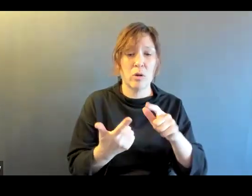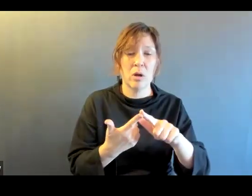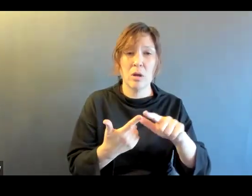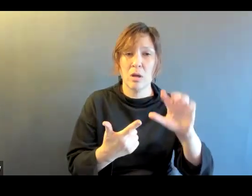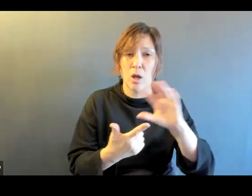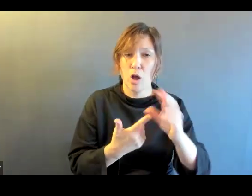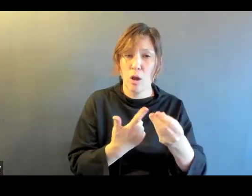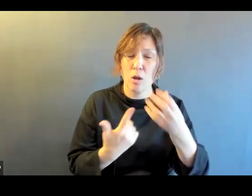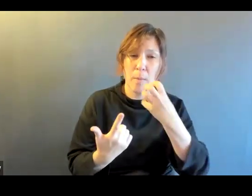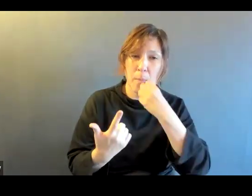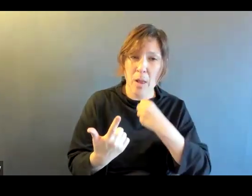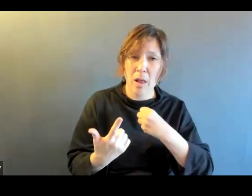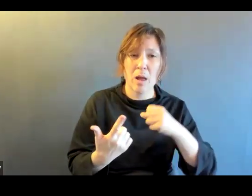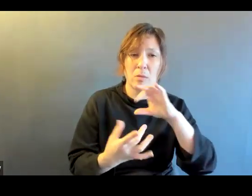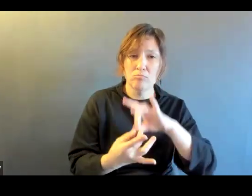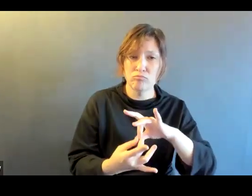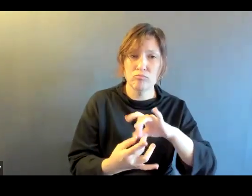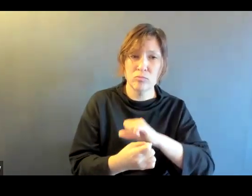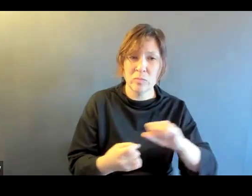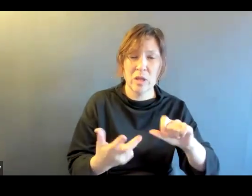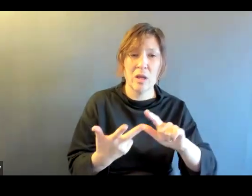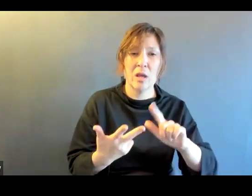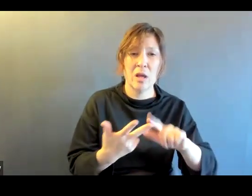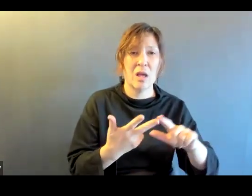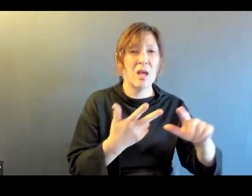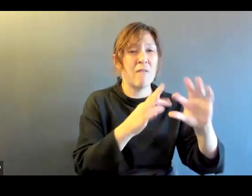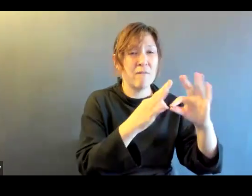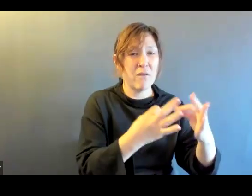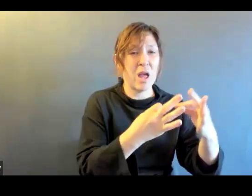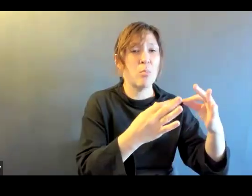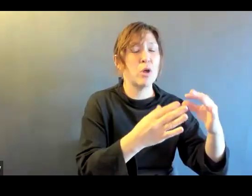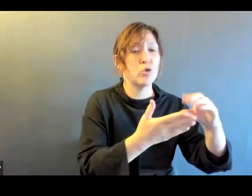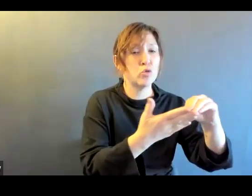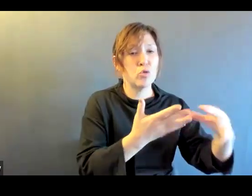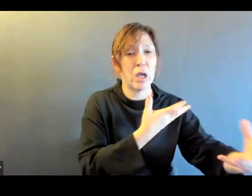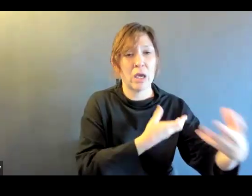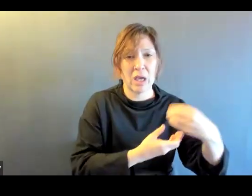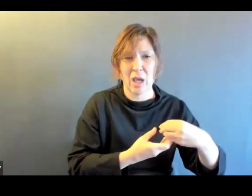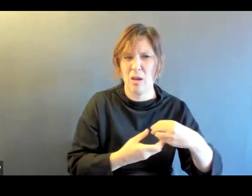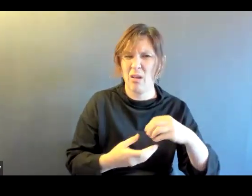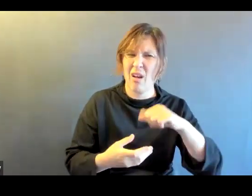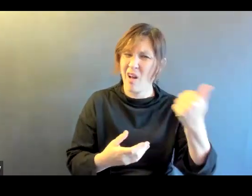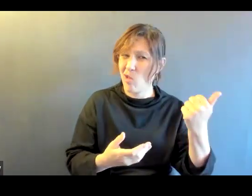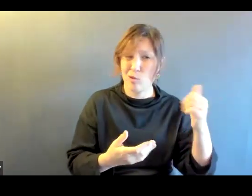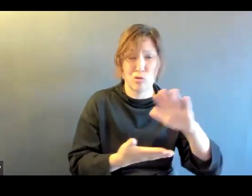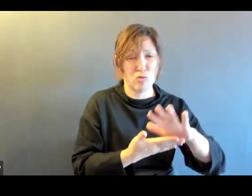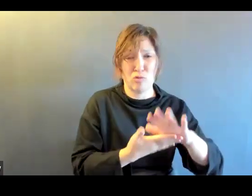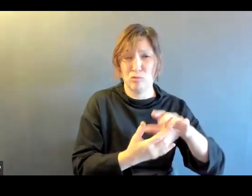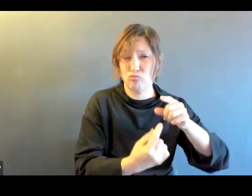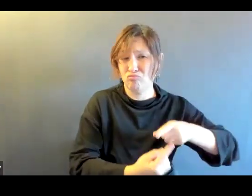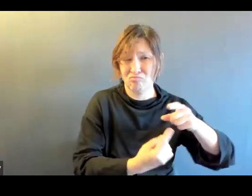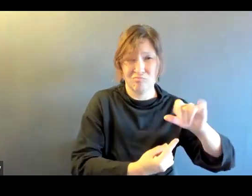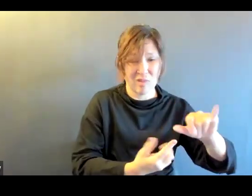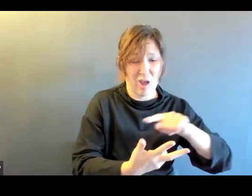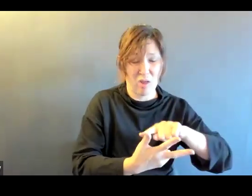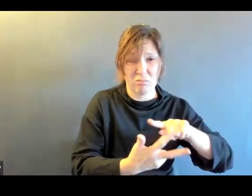and powerful student and family engagement. These are areas that some BPS schools often struggle with. But here's the key. It